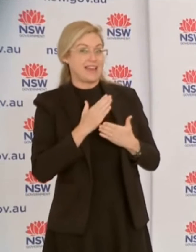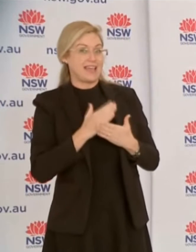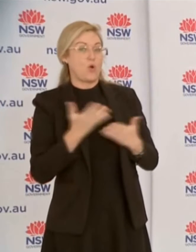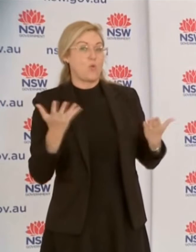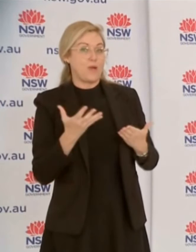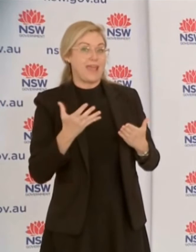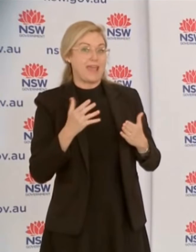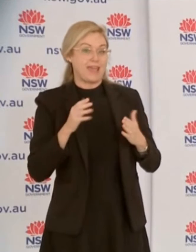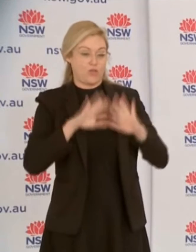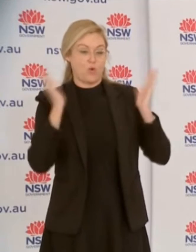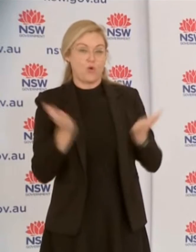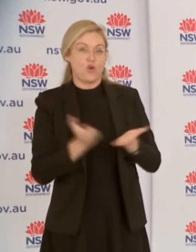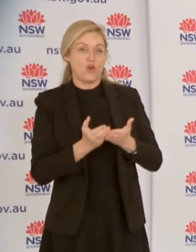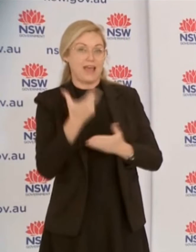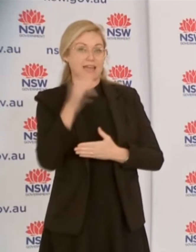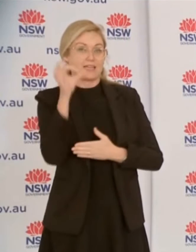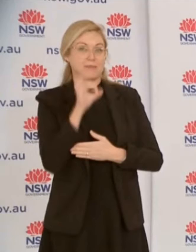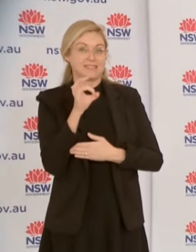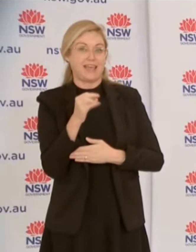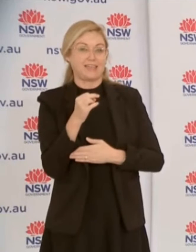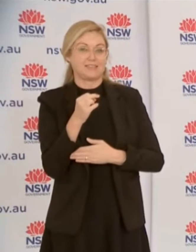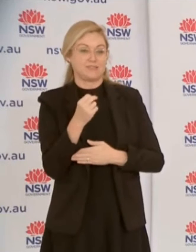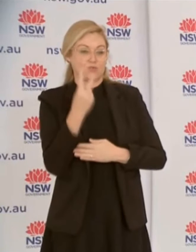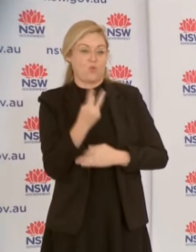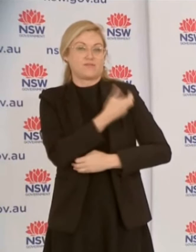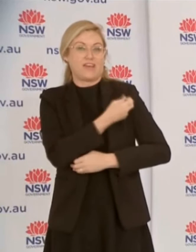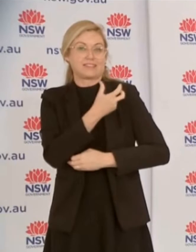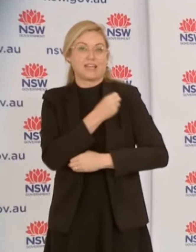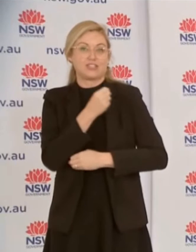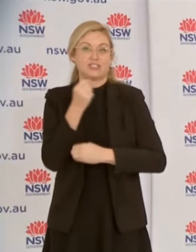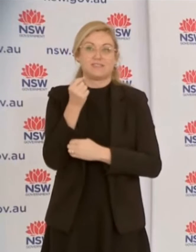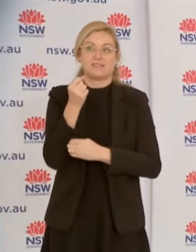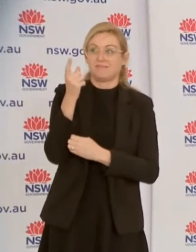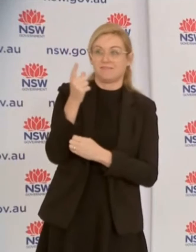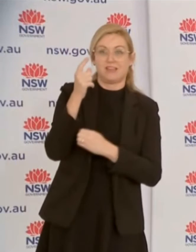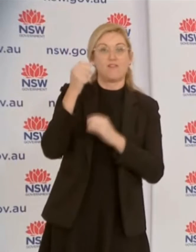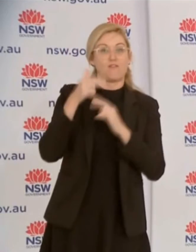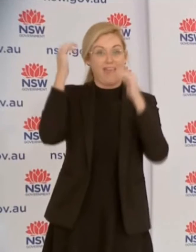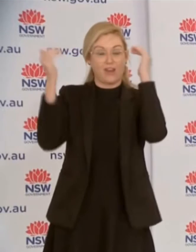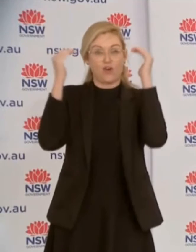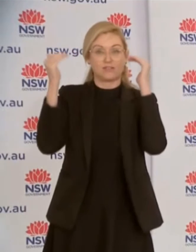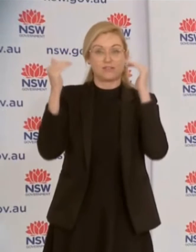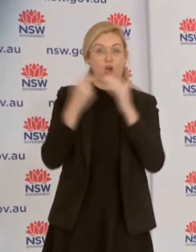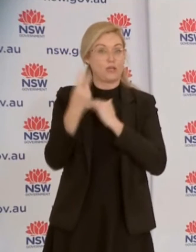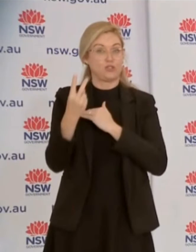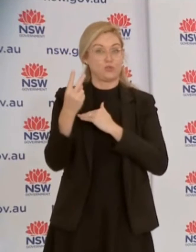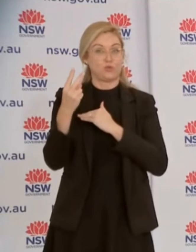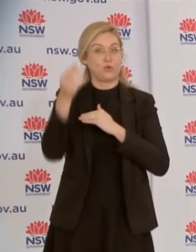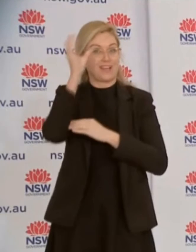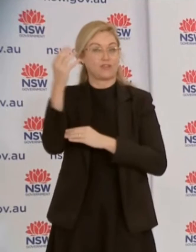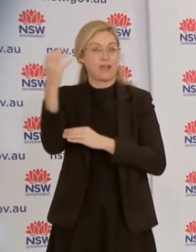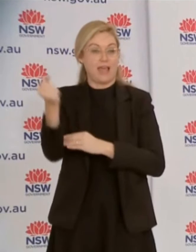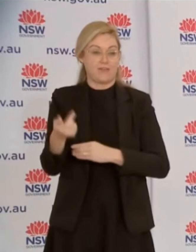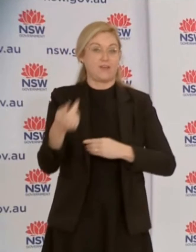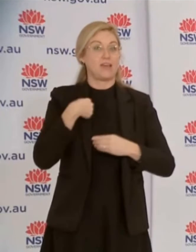double dose vaccination in their adult population. So if we get to that level, that is a huge achievement for Australia. And secondly, as you know, we will have an